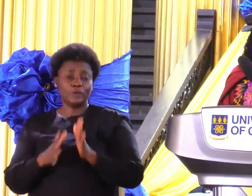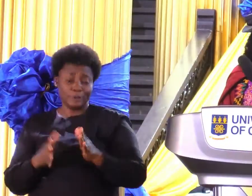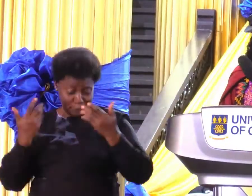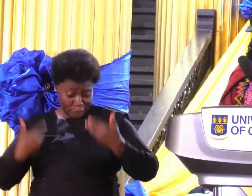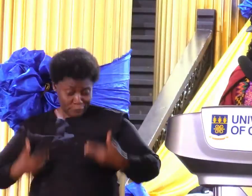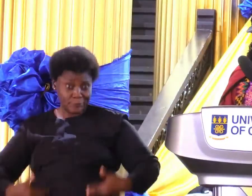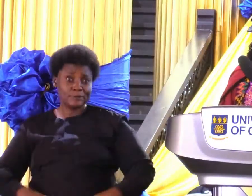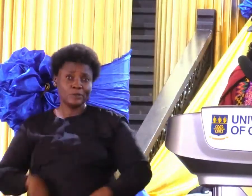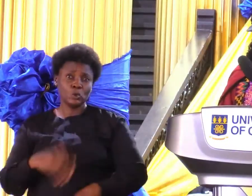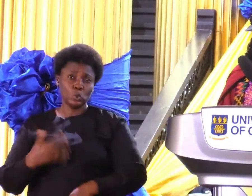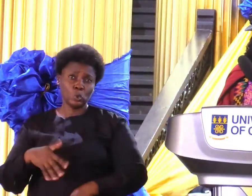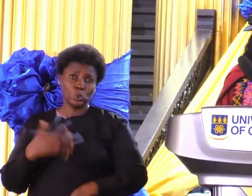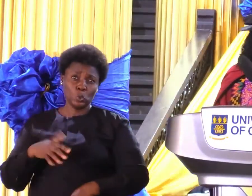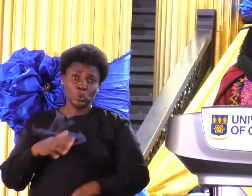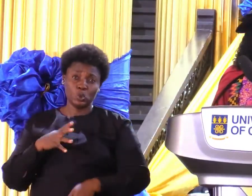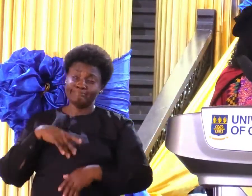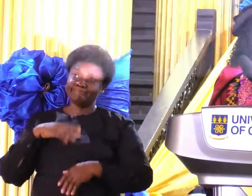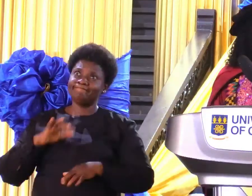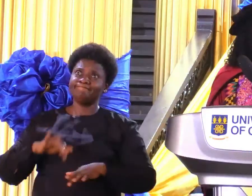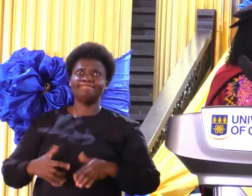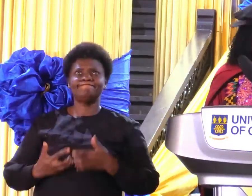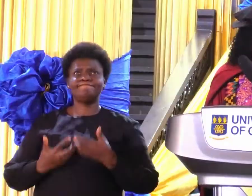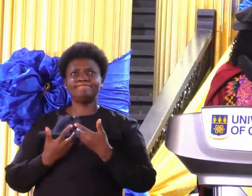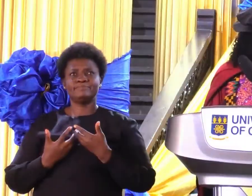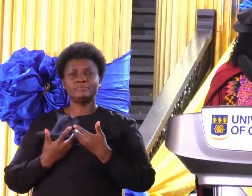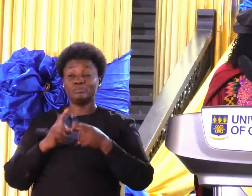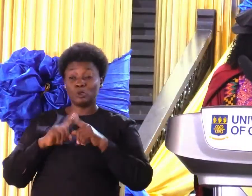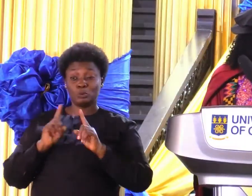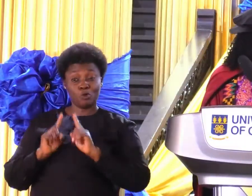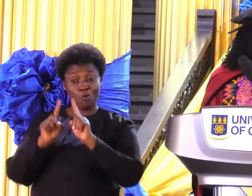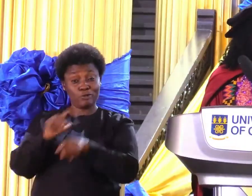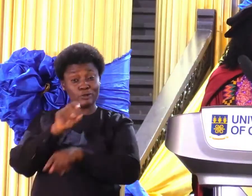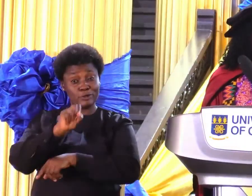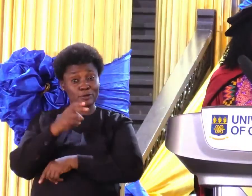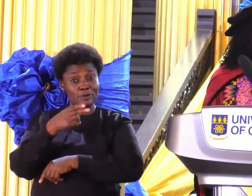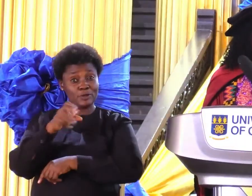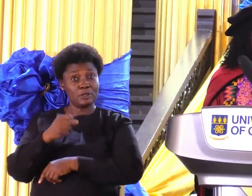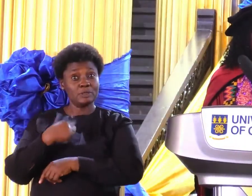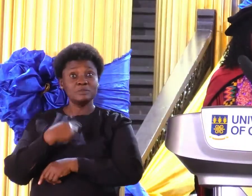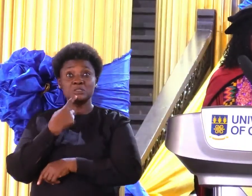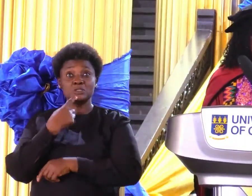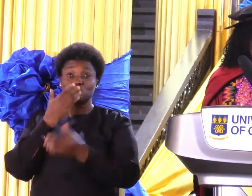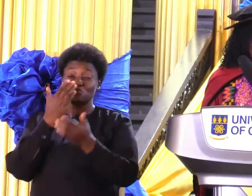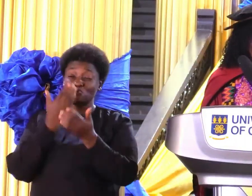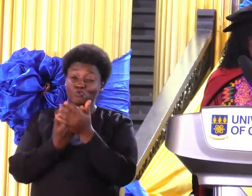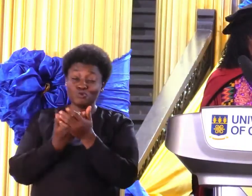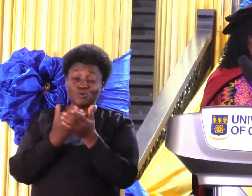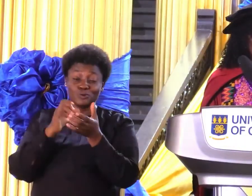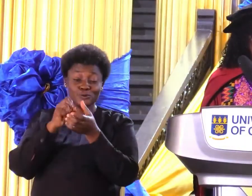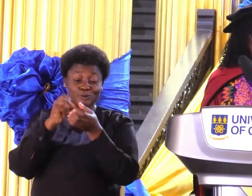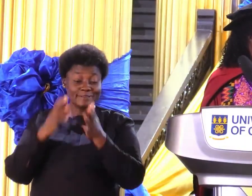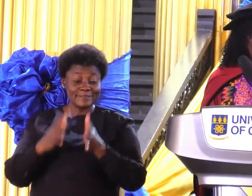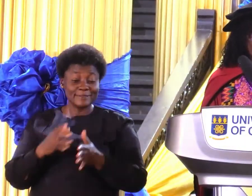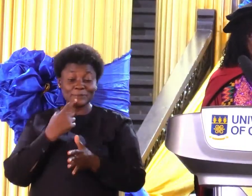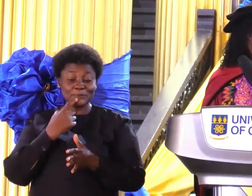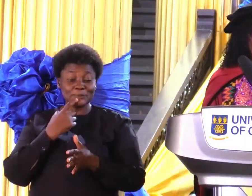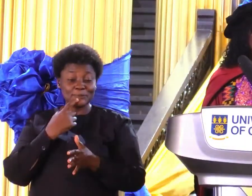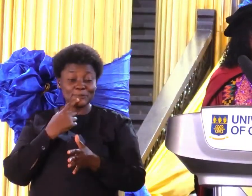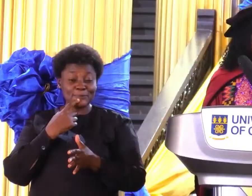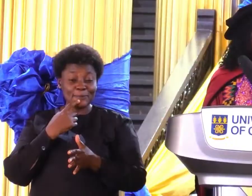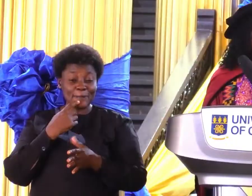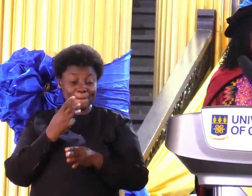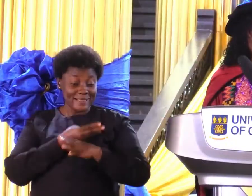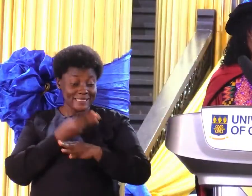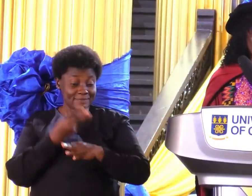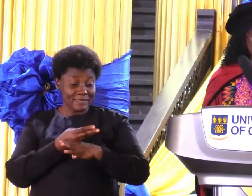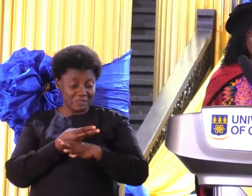School, I was told that good students at mathematics were allowed to read science, and